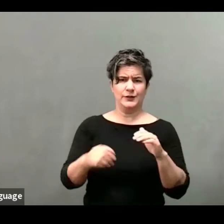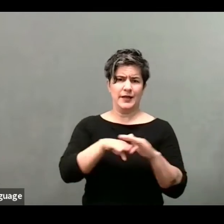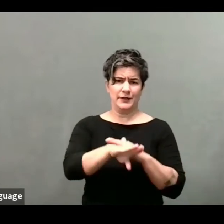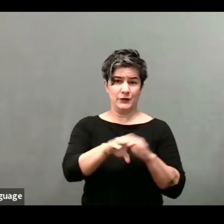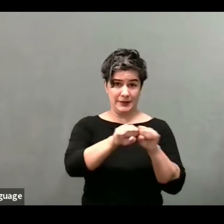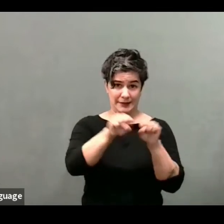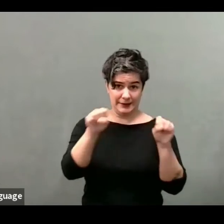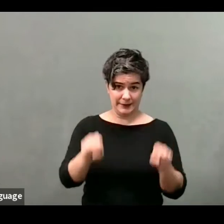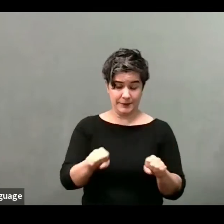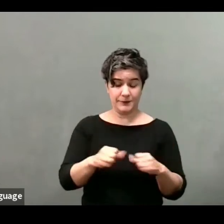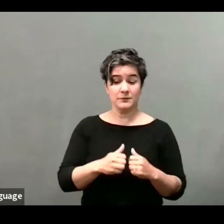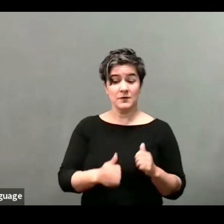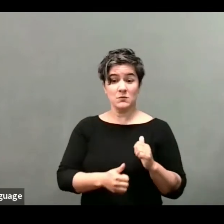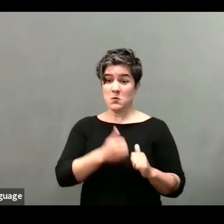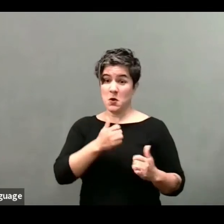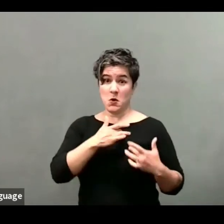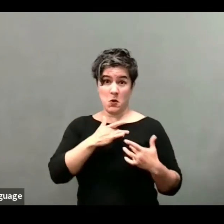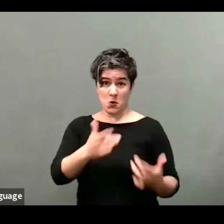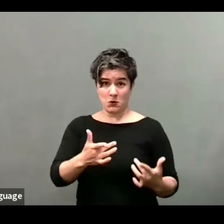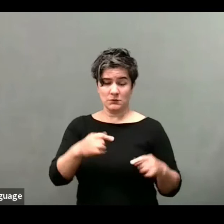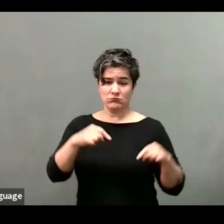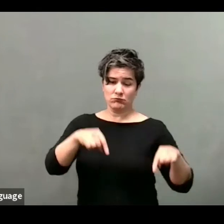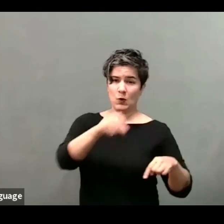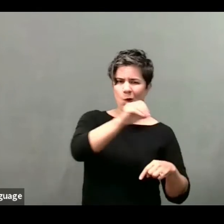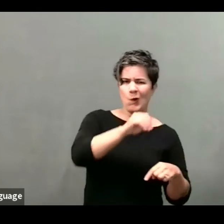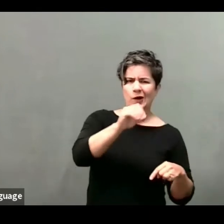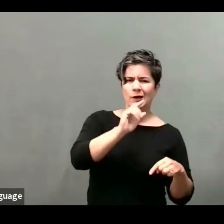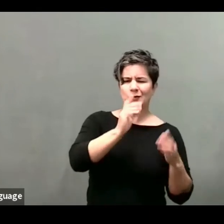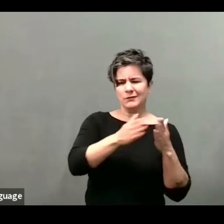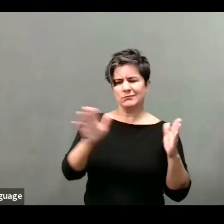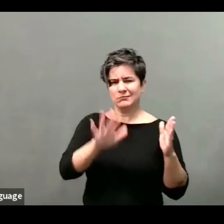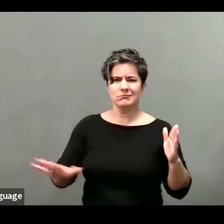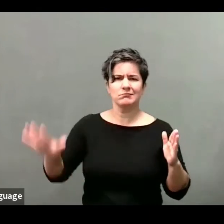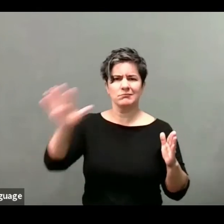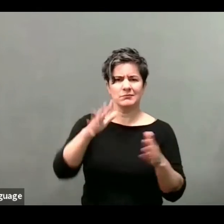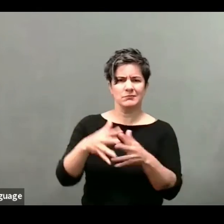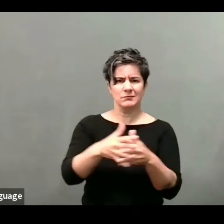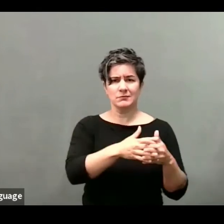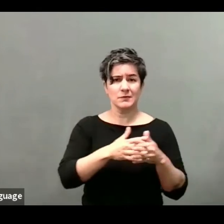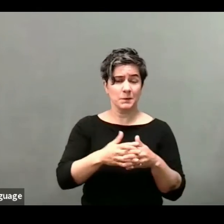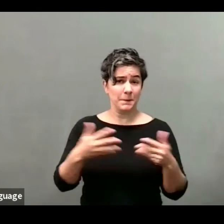Most commonly, what we find, both in Oregon and across the country,